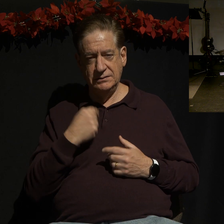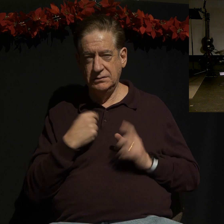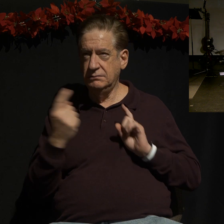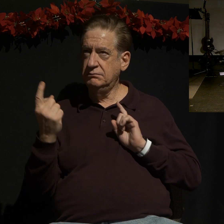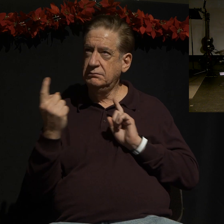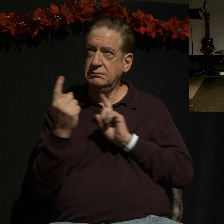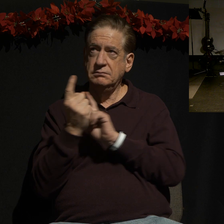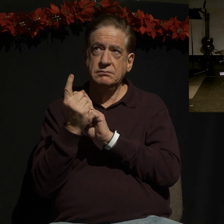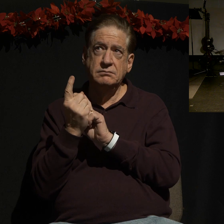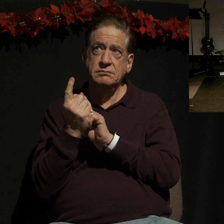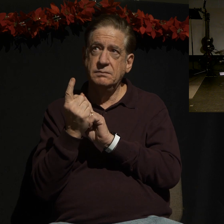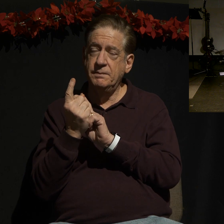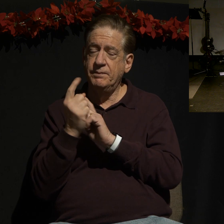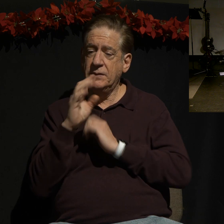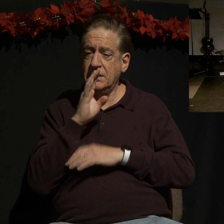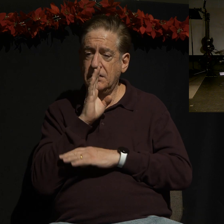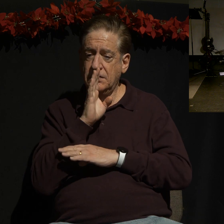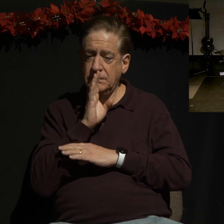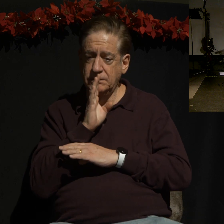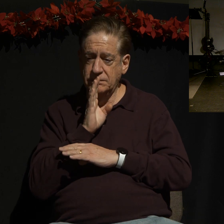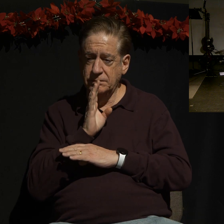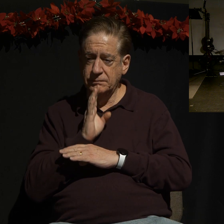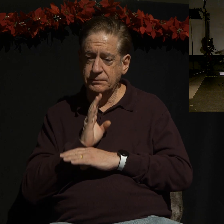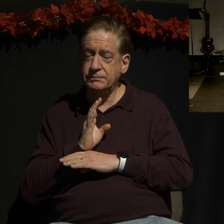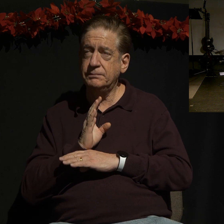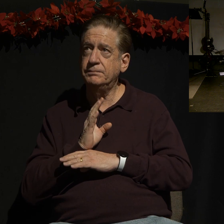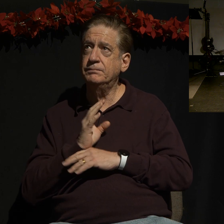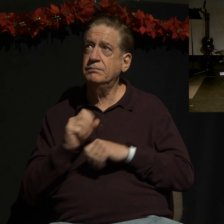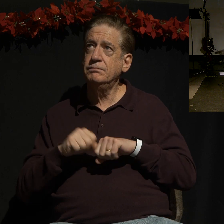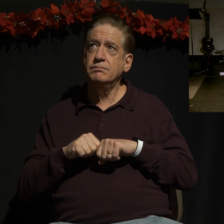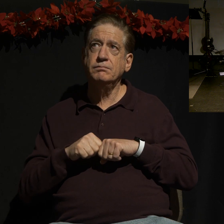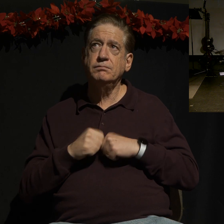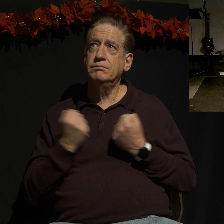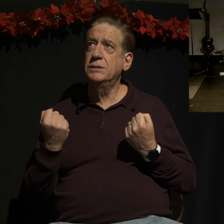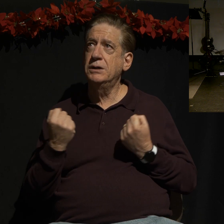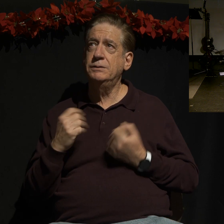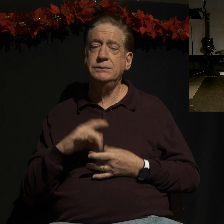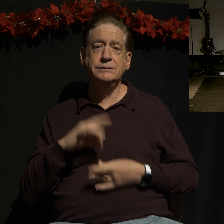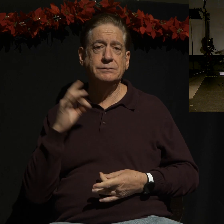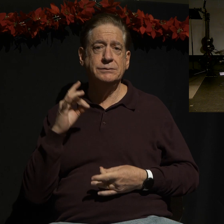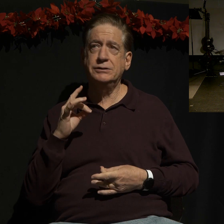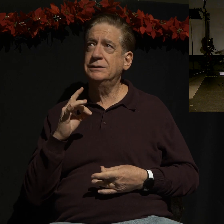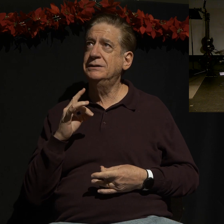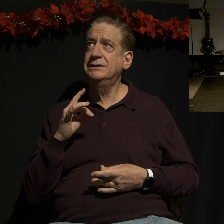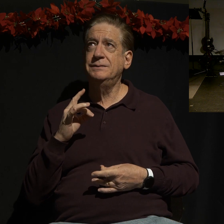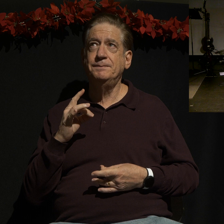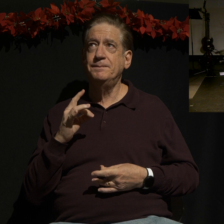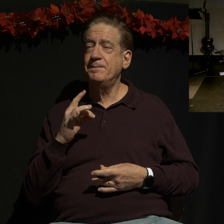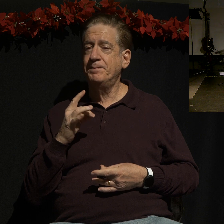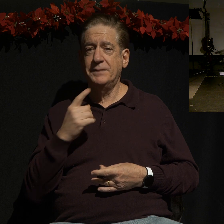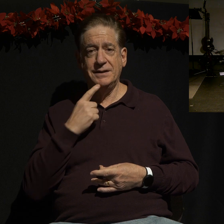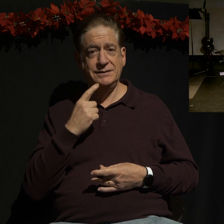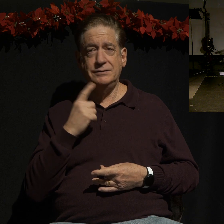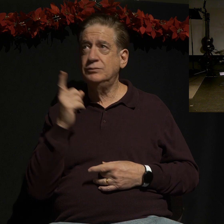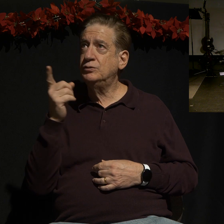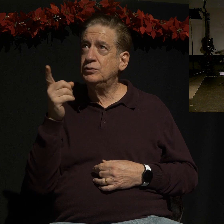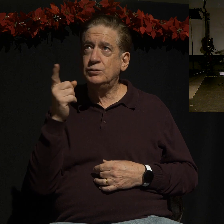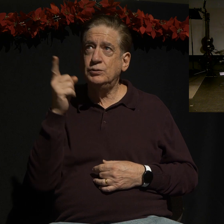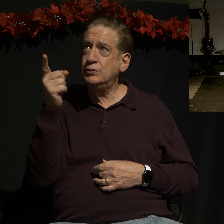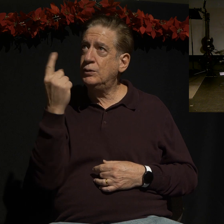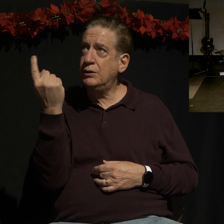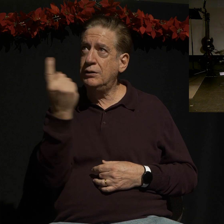to you humbly with a broken spirit that says, this is where it says, you and